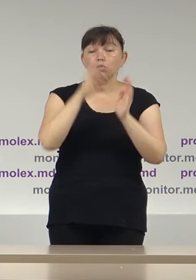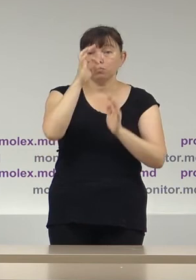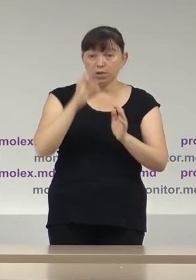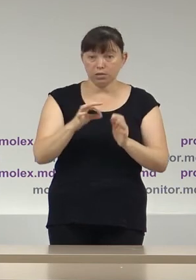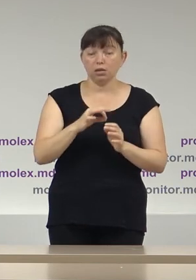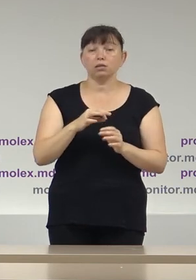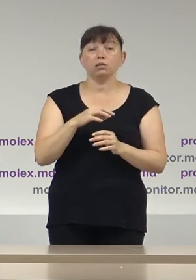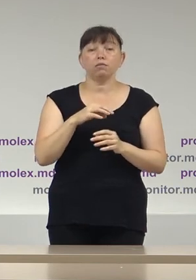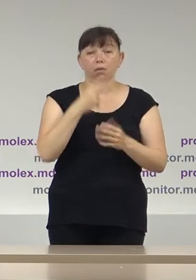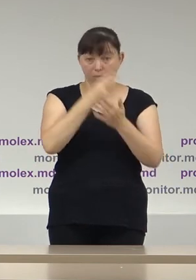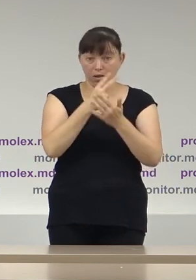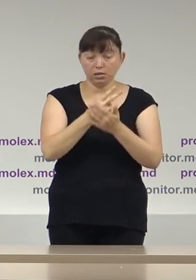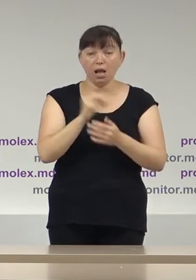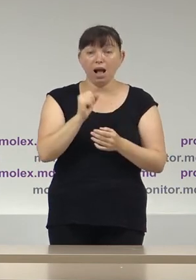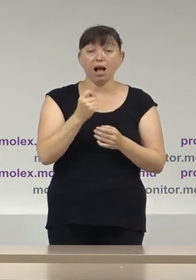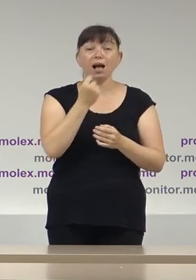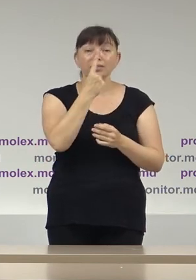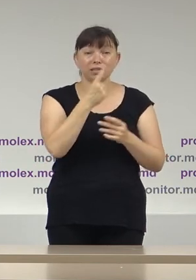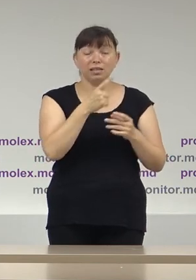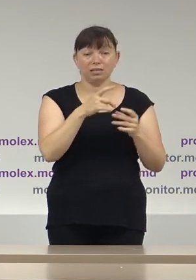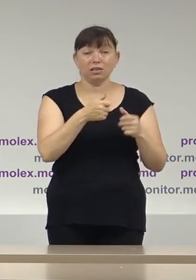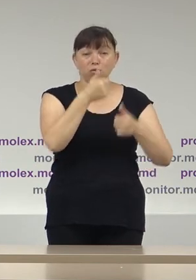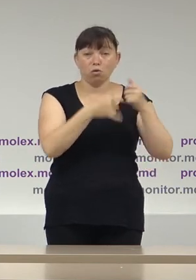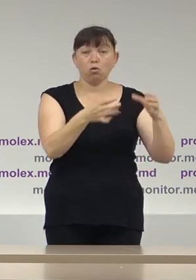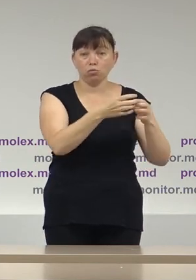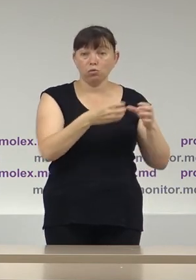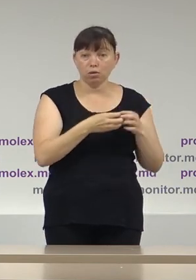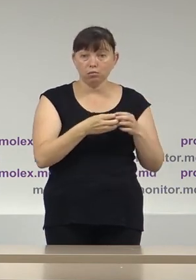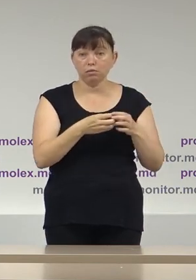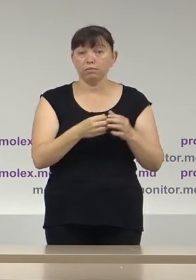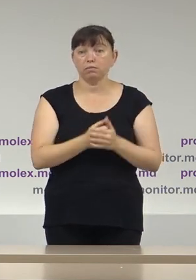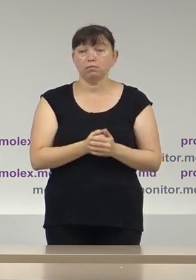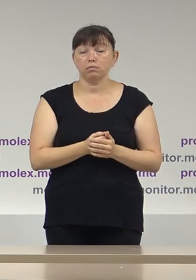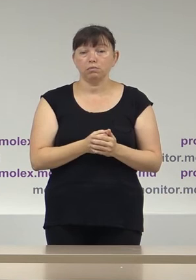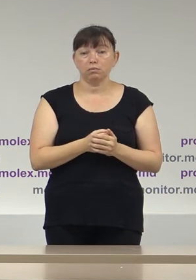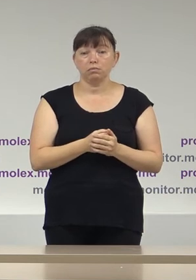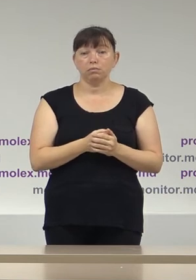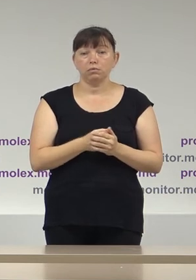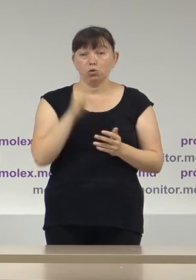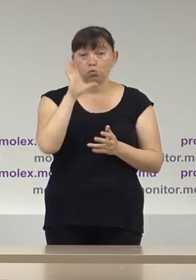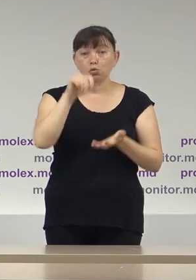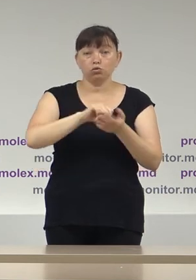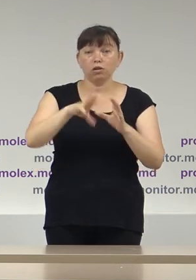four electoral contenders reported 78% of revenue, and the other